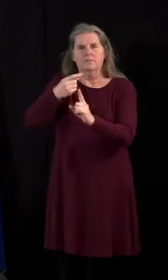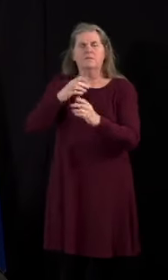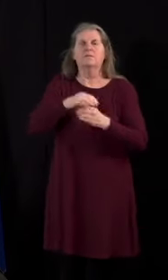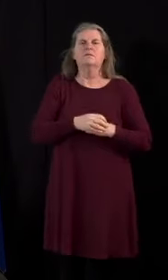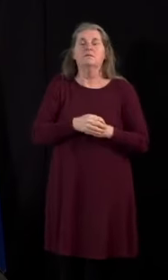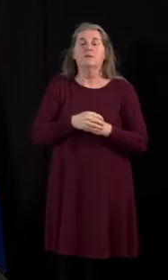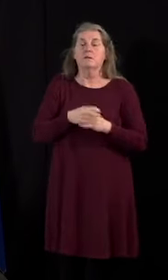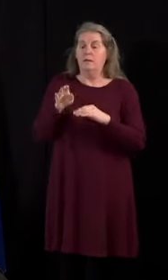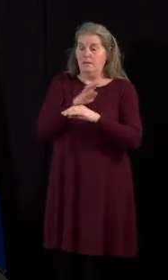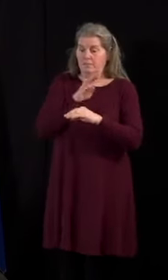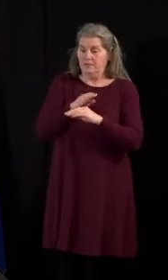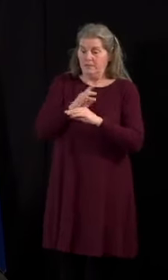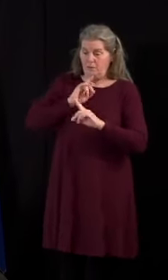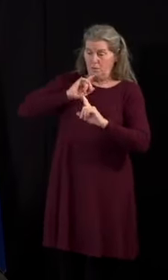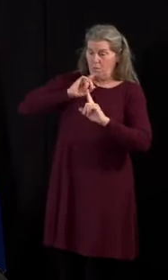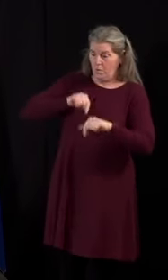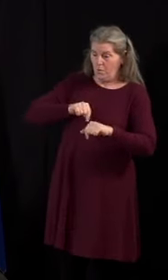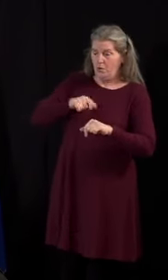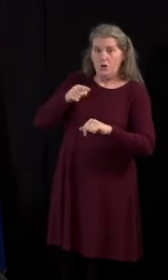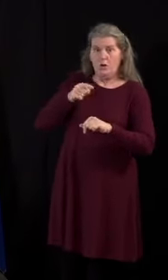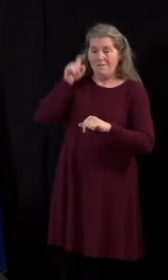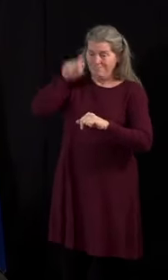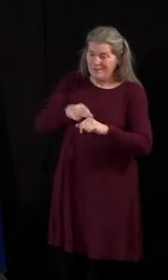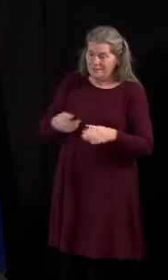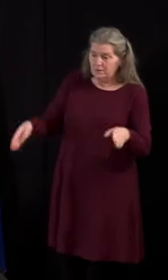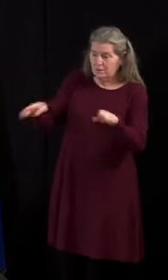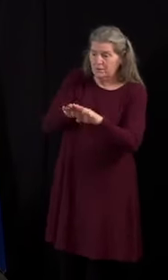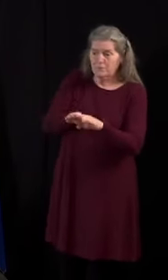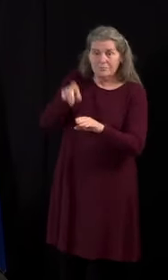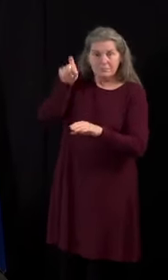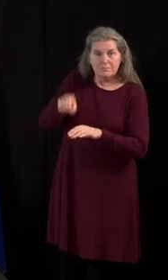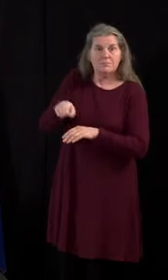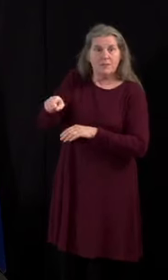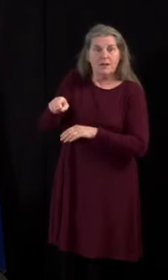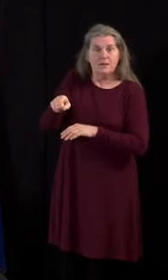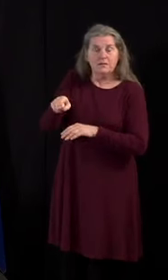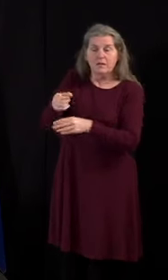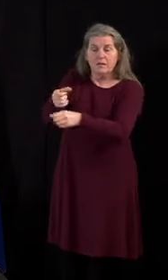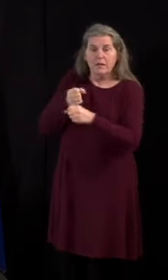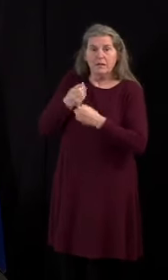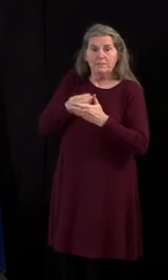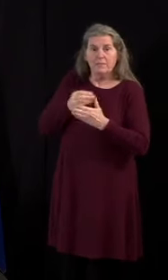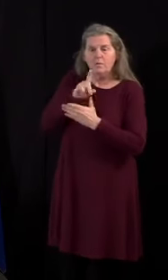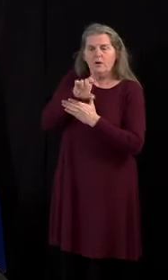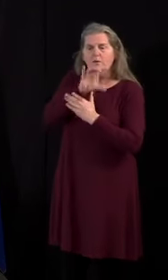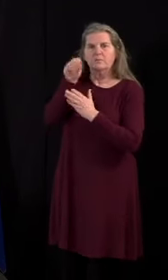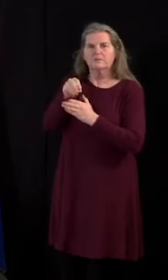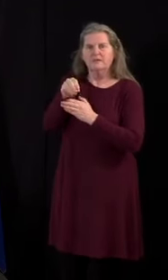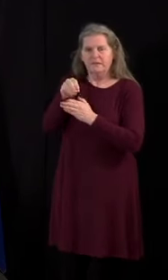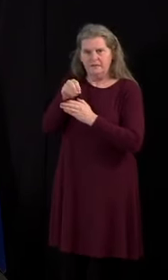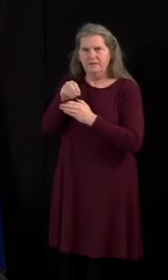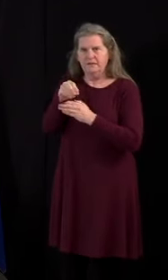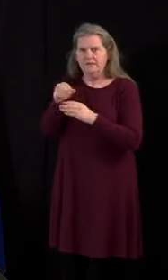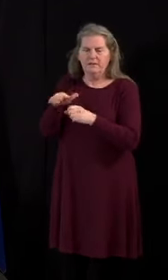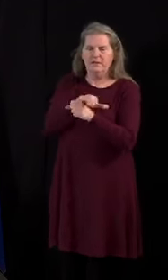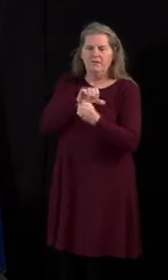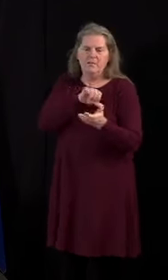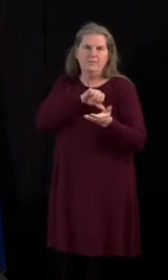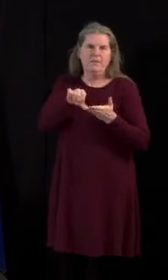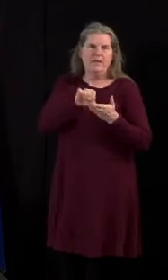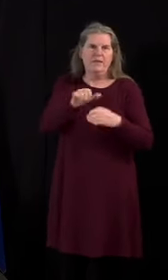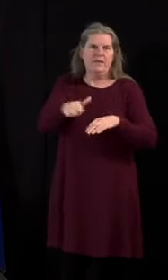that businesses ordered to close by Yukon's Chief Medical Officer of Health will receive 100% off their